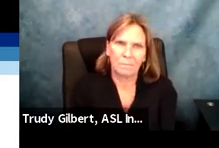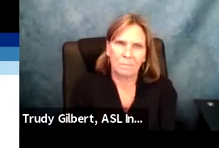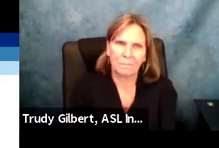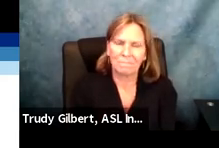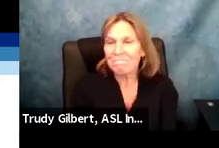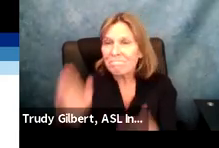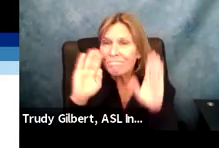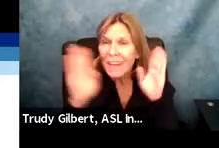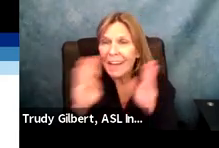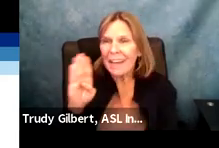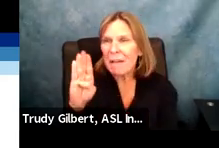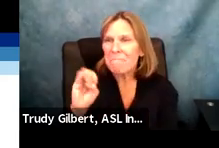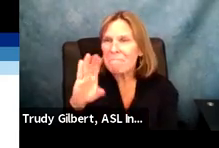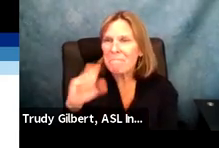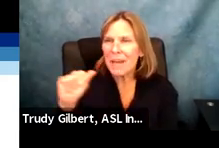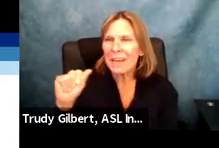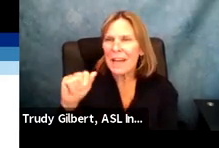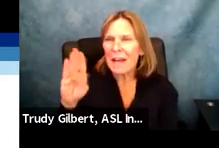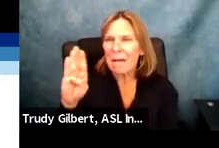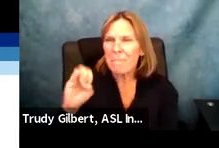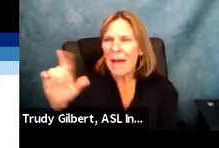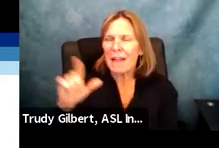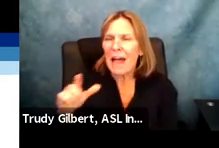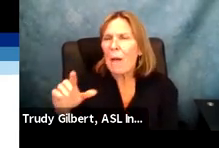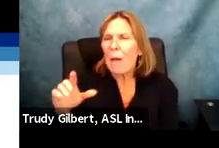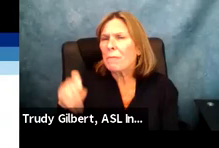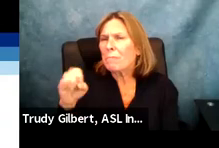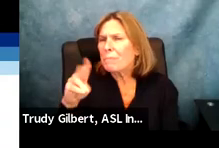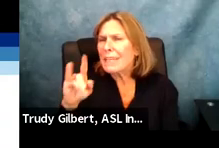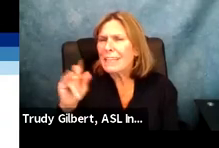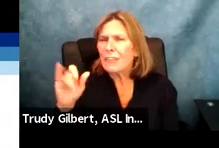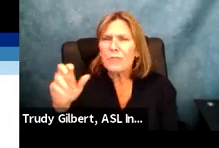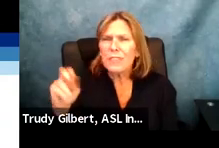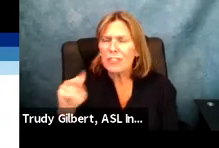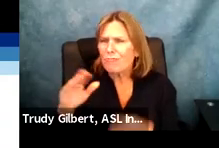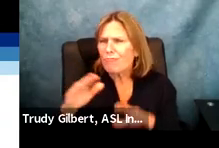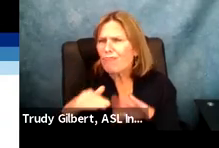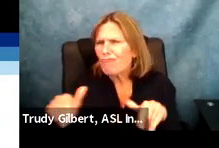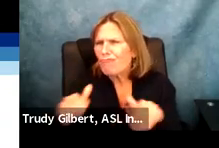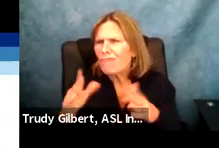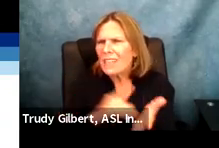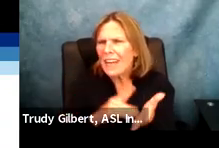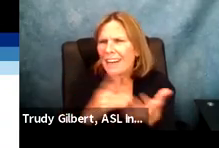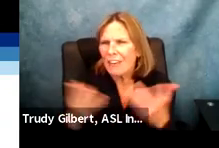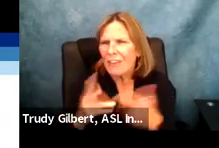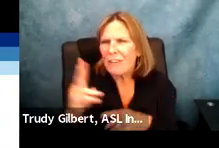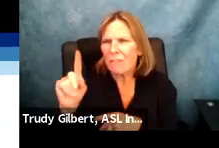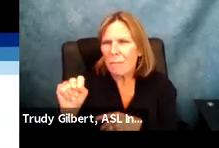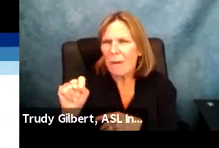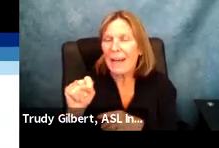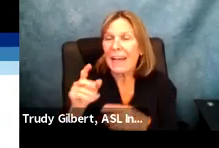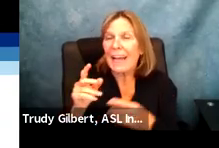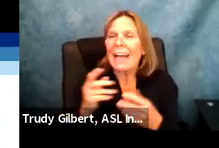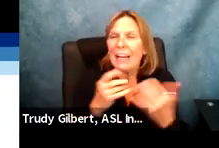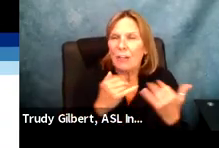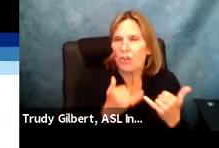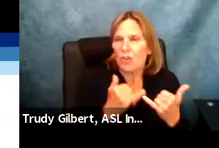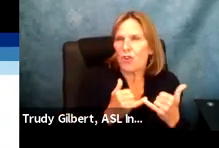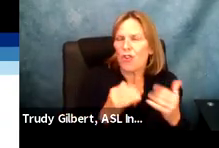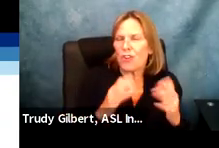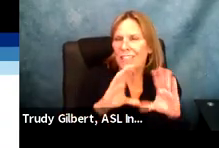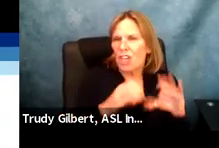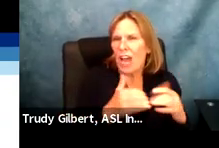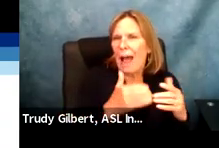Hi there, I'm Becca Bell. I'm a pediatrician in Burlington and the current president of the Vermont chapter of the American Academy of